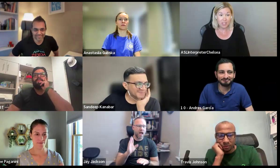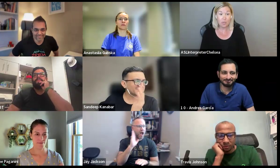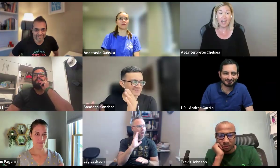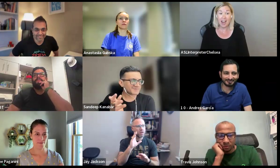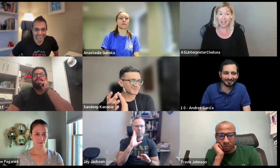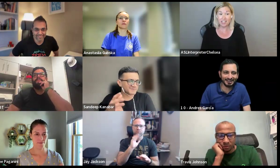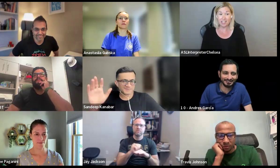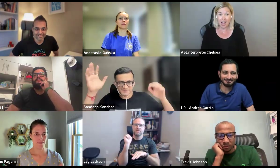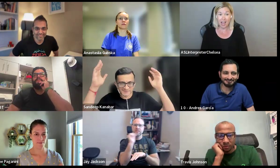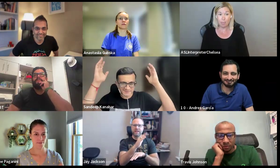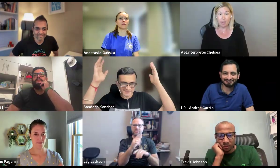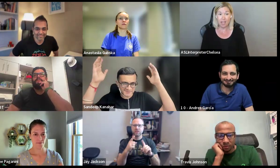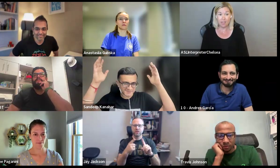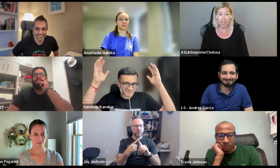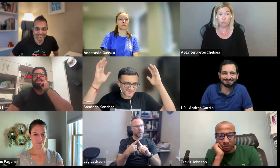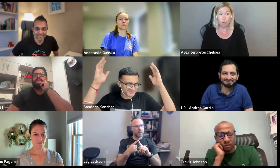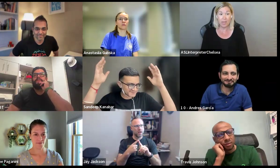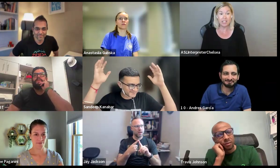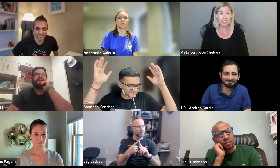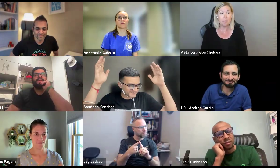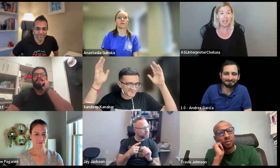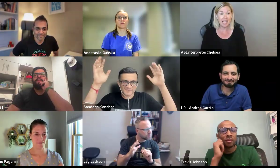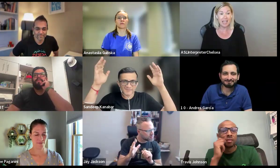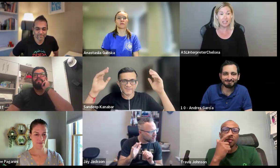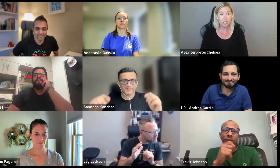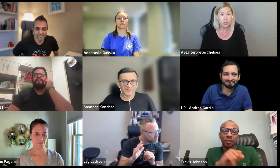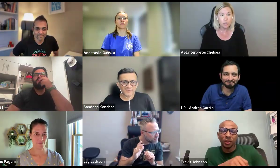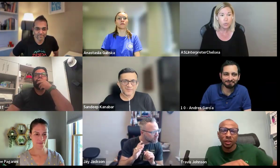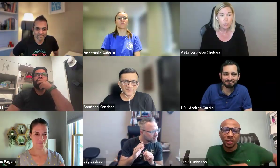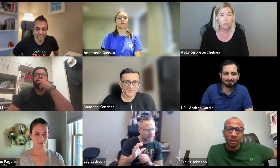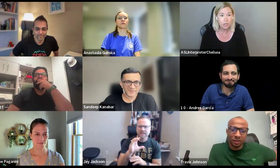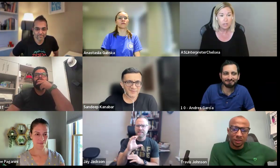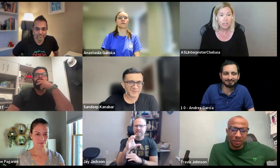Great. So the next step in this will be submitting it to